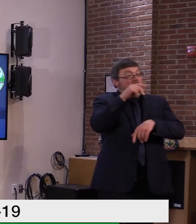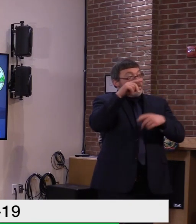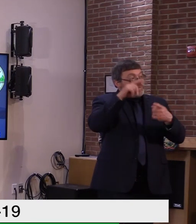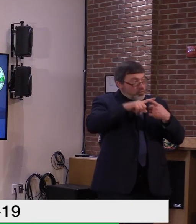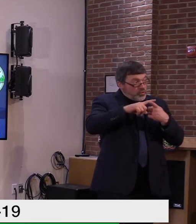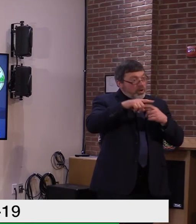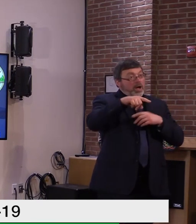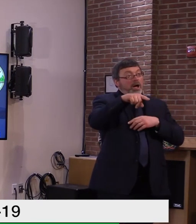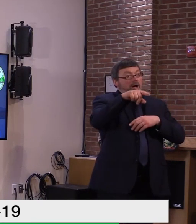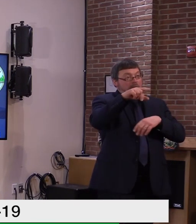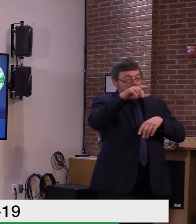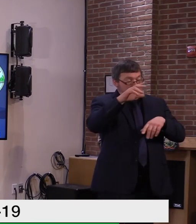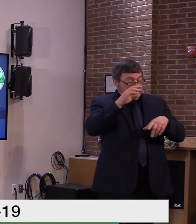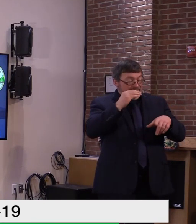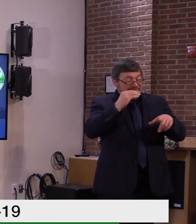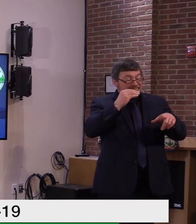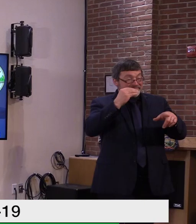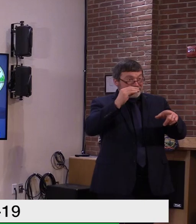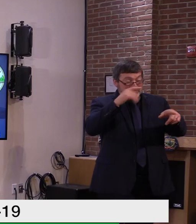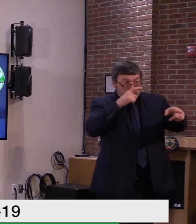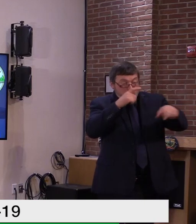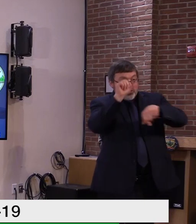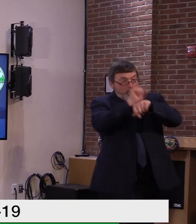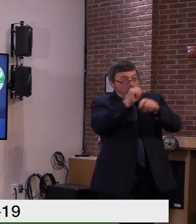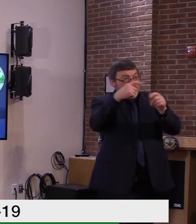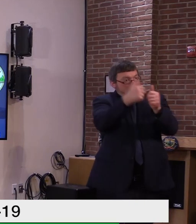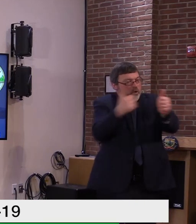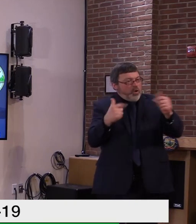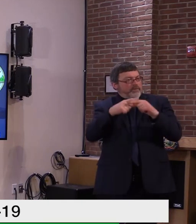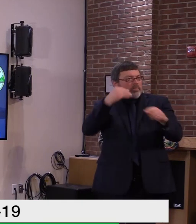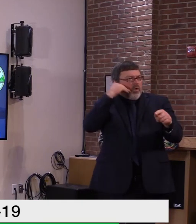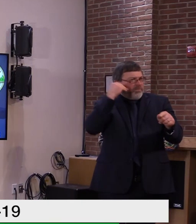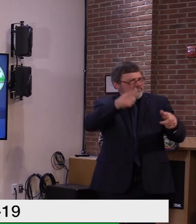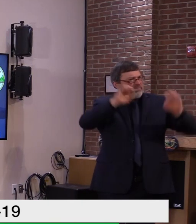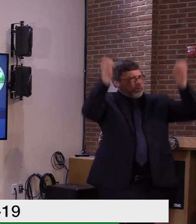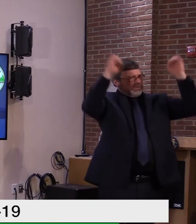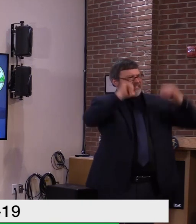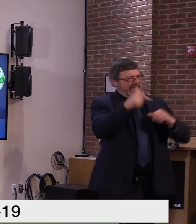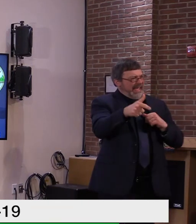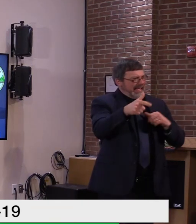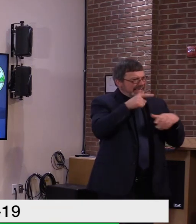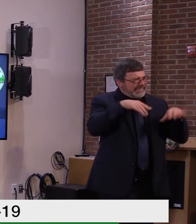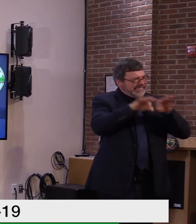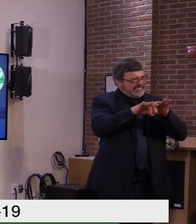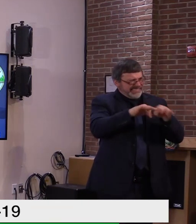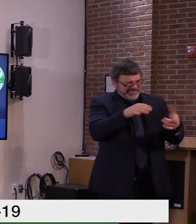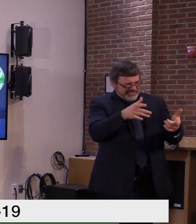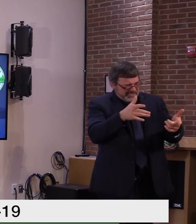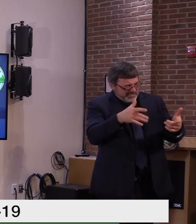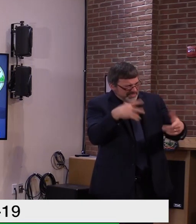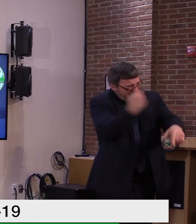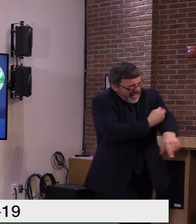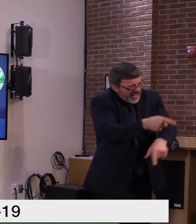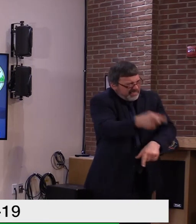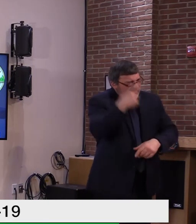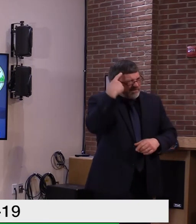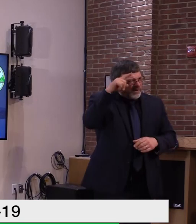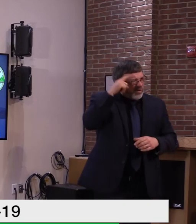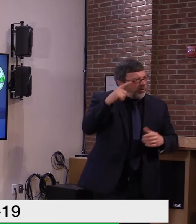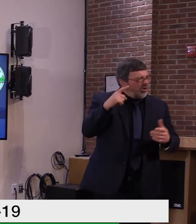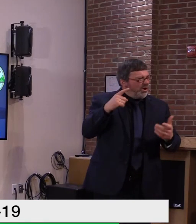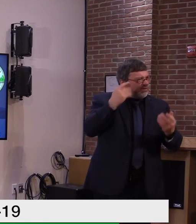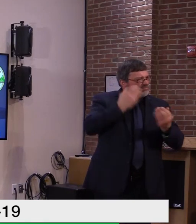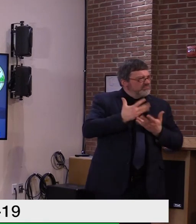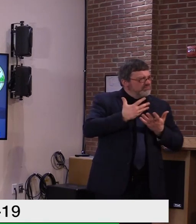that that isn't what we had in mind, and we want to make sure that they prioritize and get to the frontline